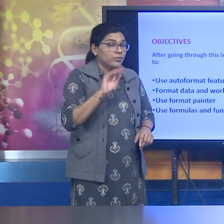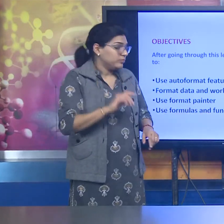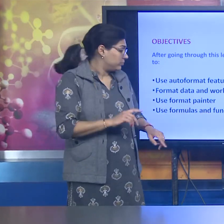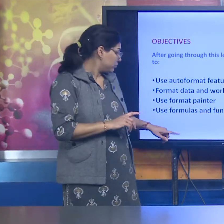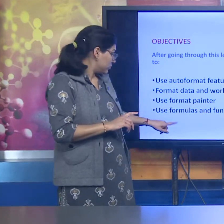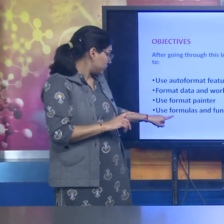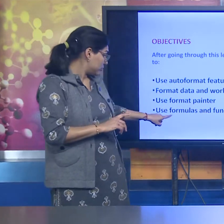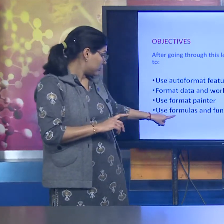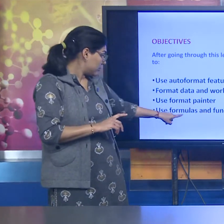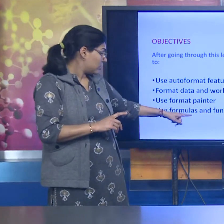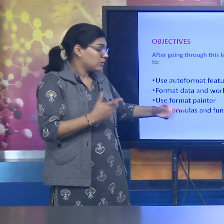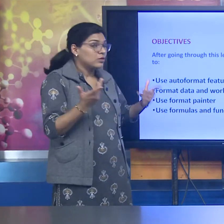Last,